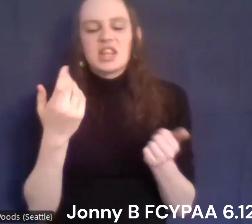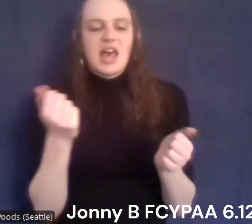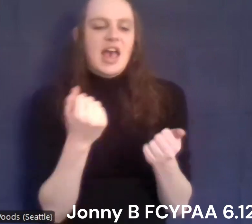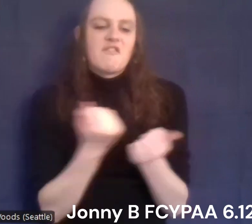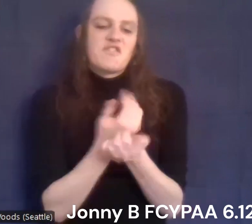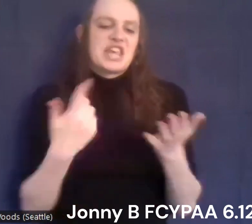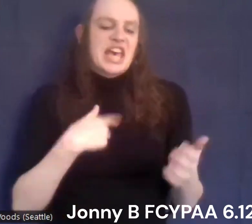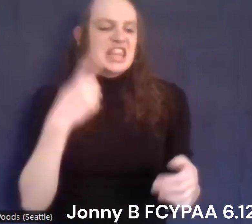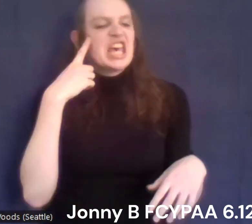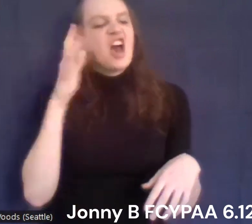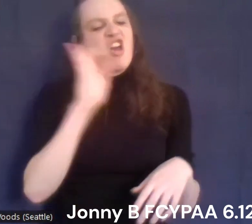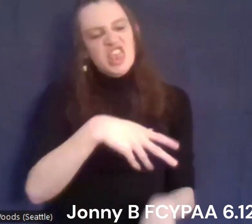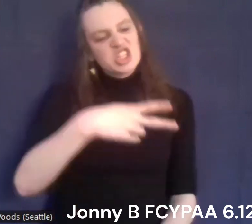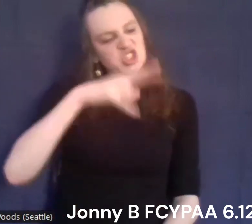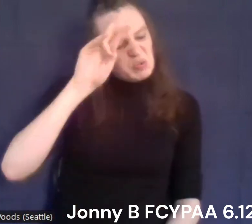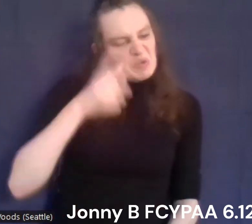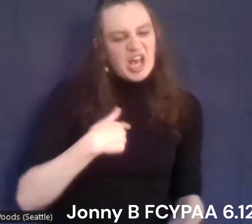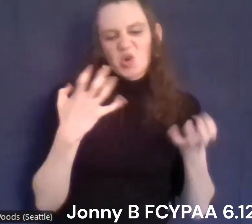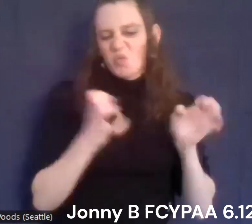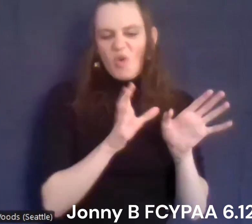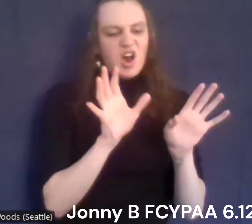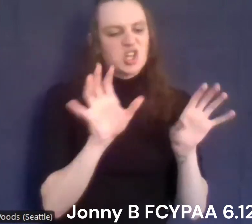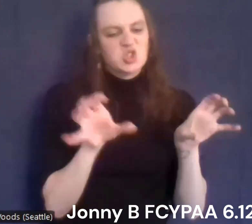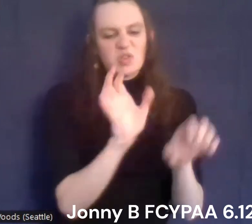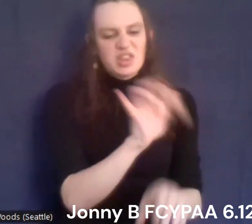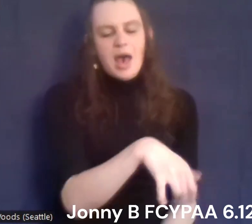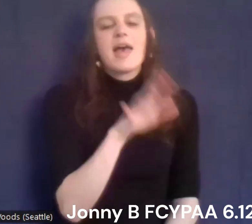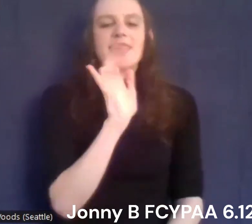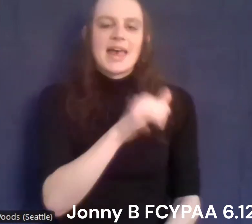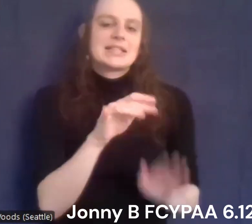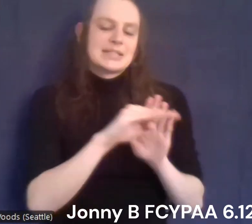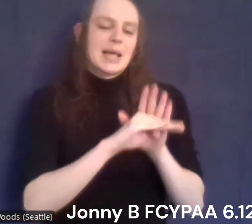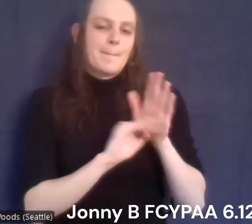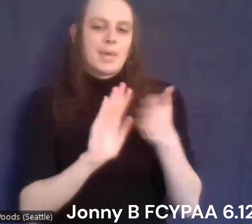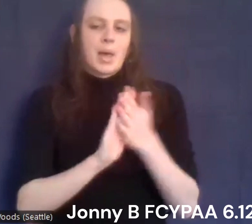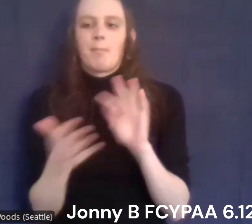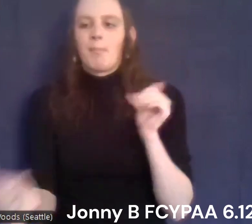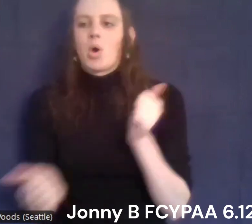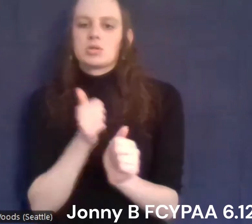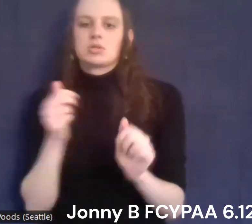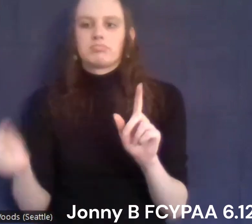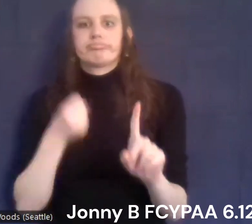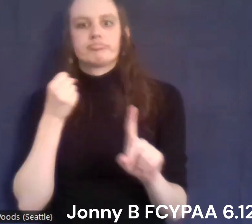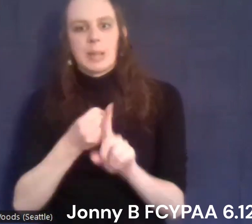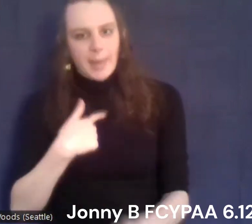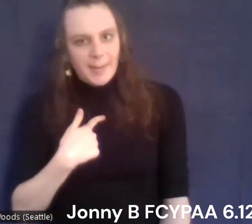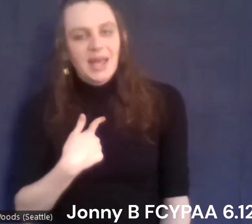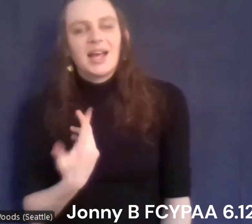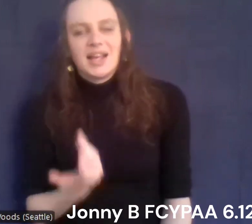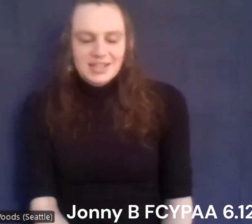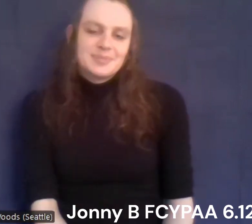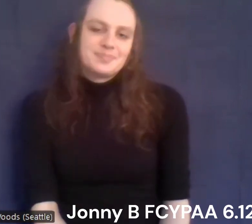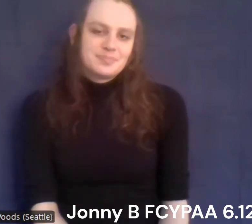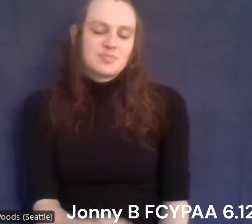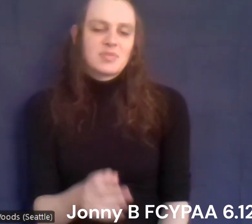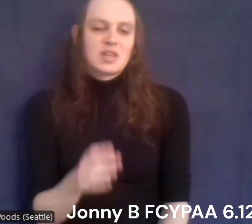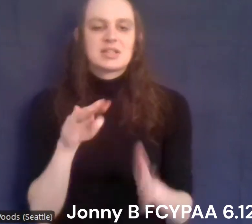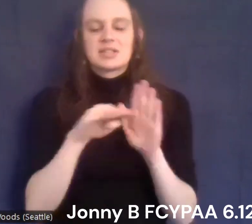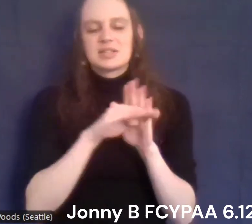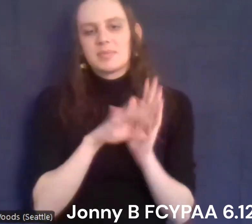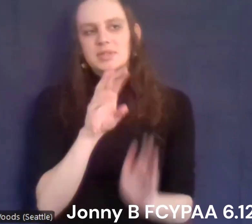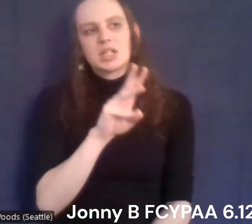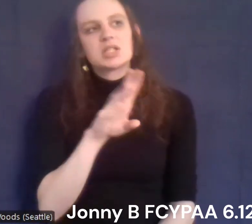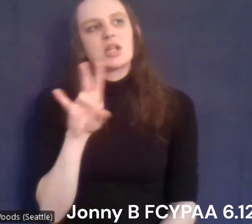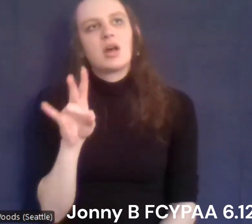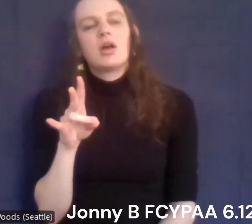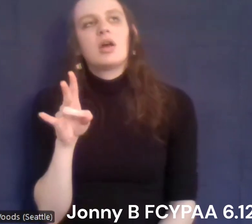do, usually that becomes the best. And 6 and 7, that was the most powerful for me. Like just sitting there in my kind of